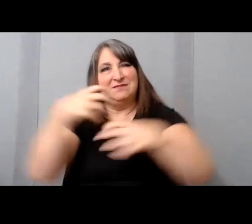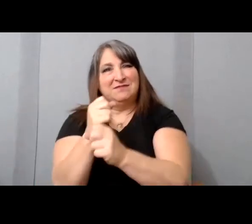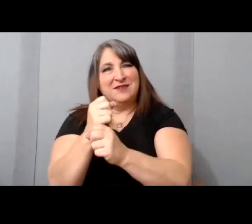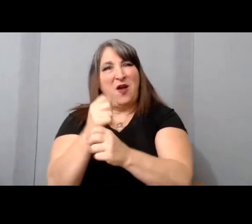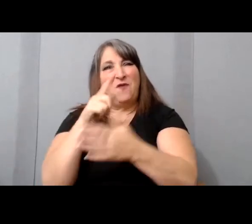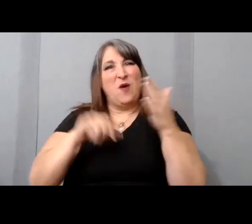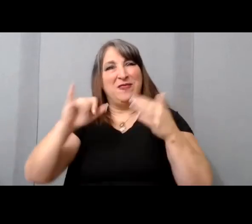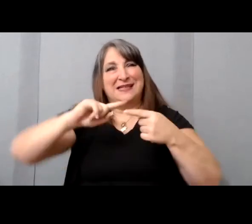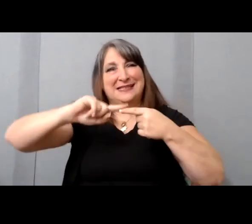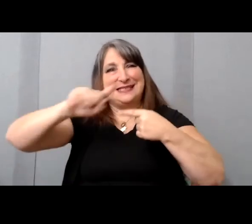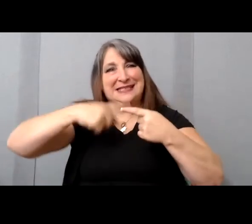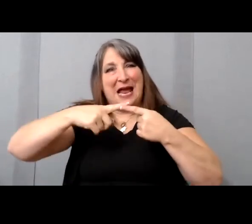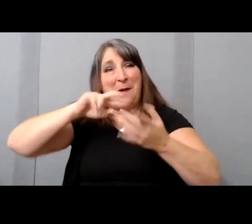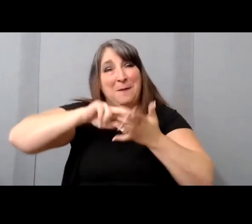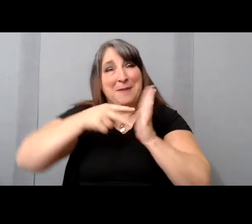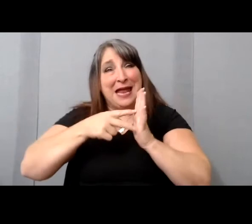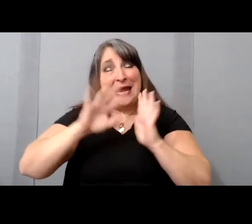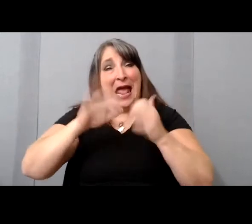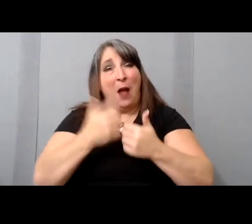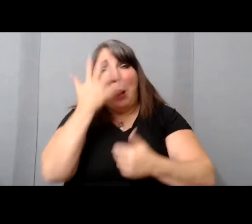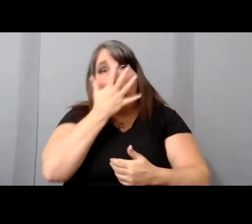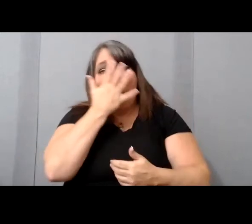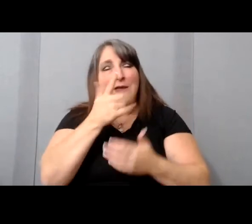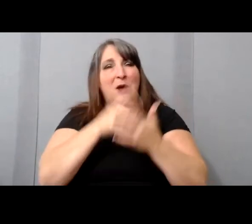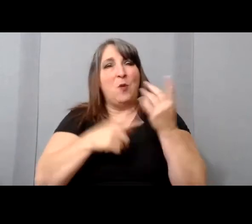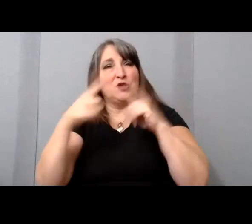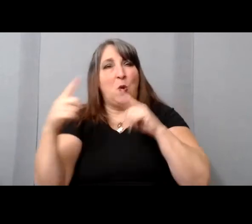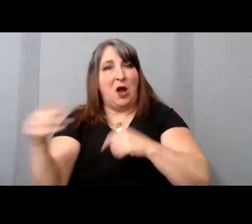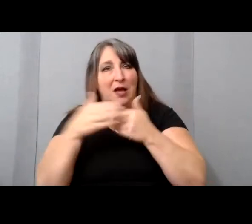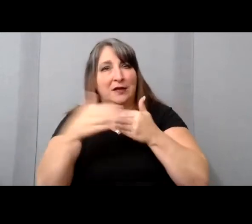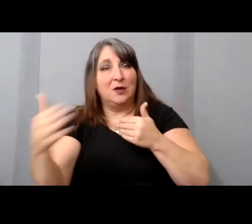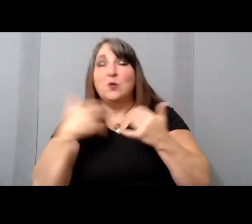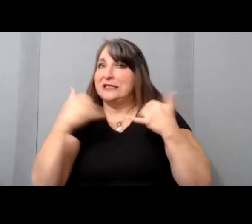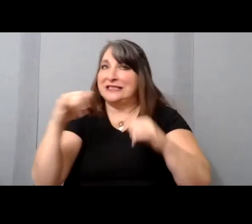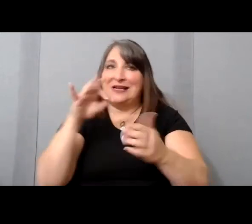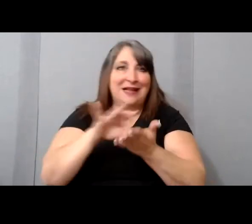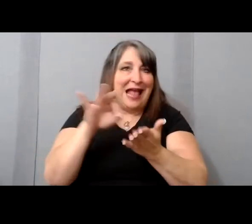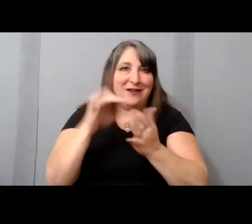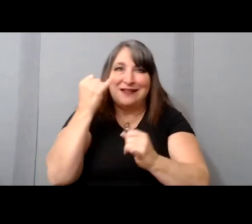cycle meant, how it looked, and what's going on. You know, we're still counting the last